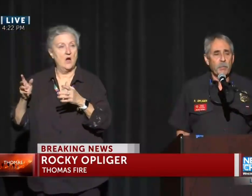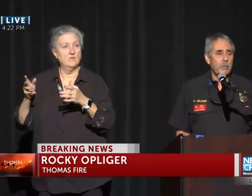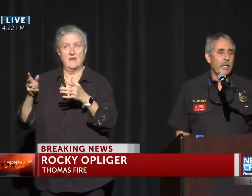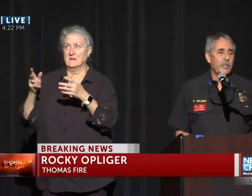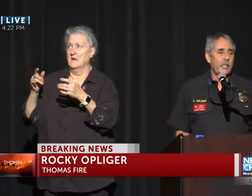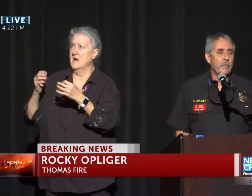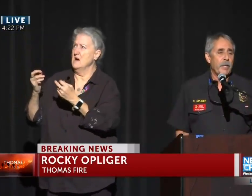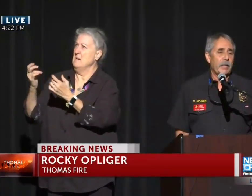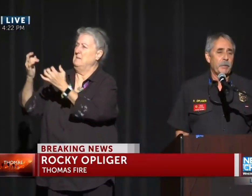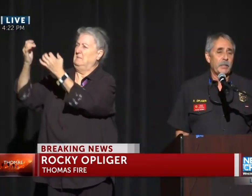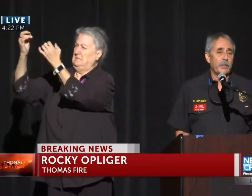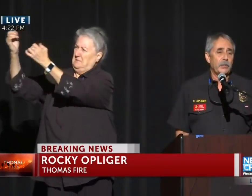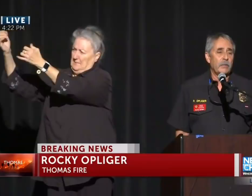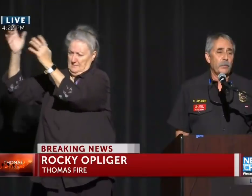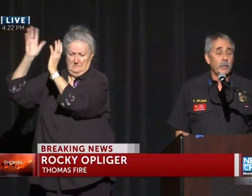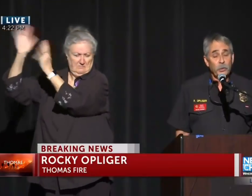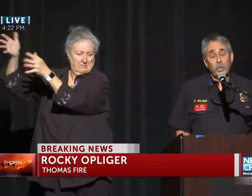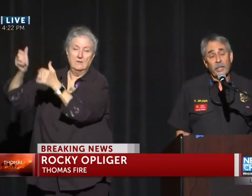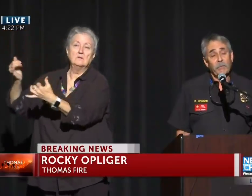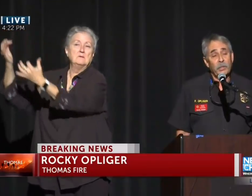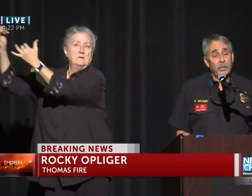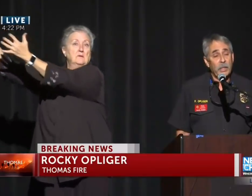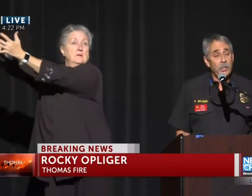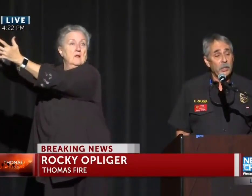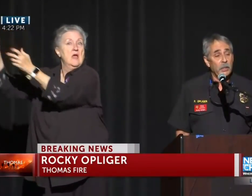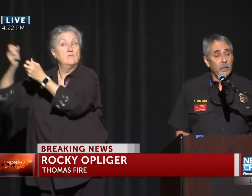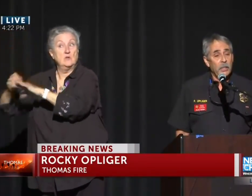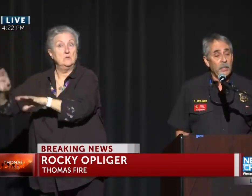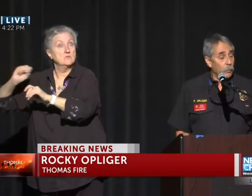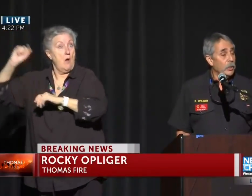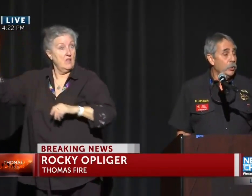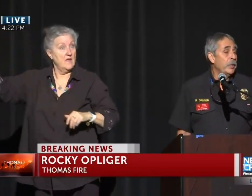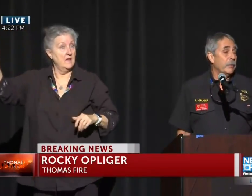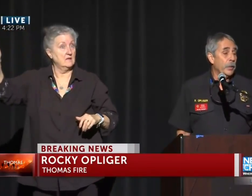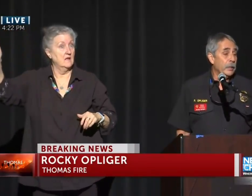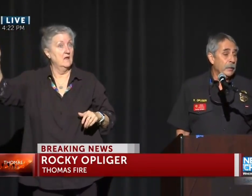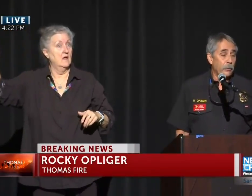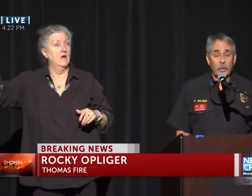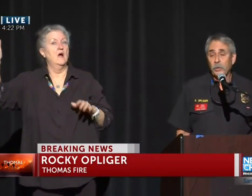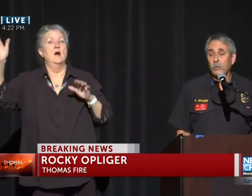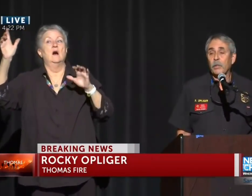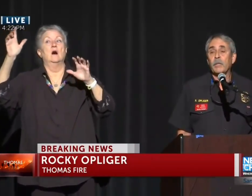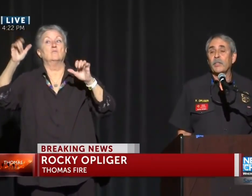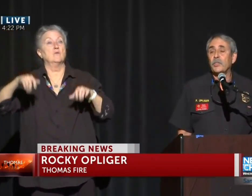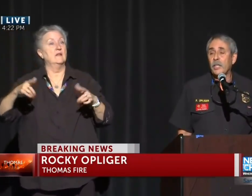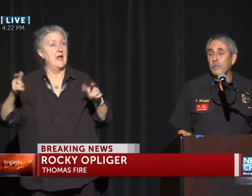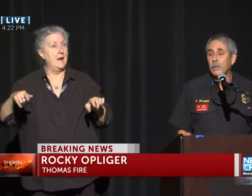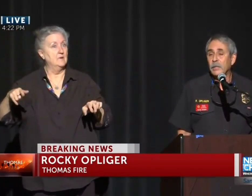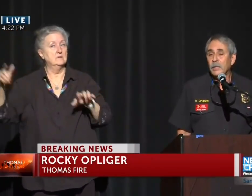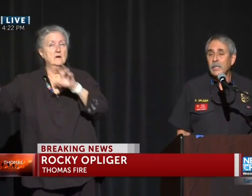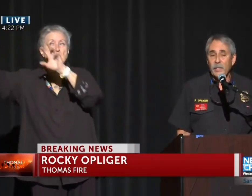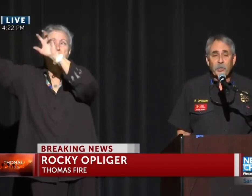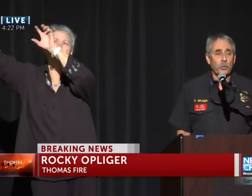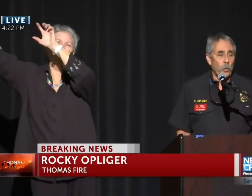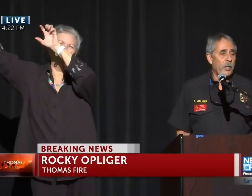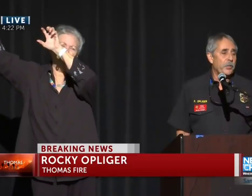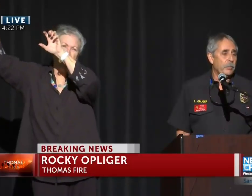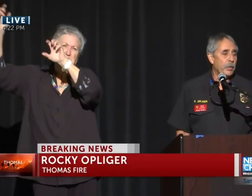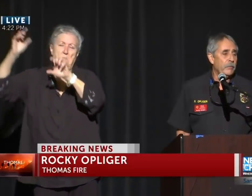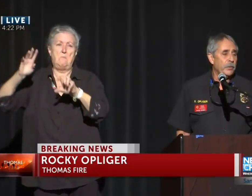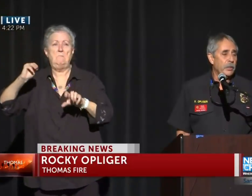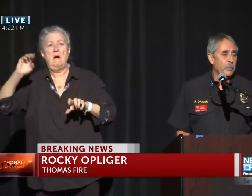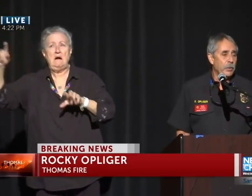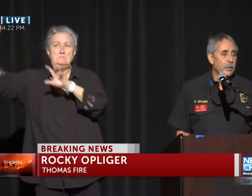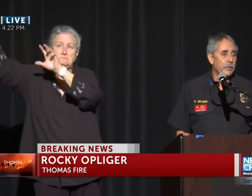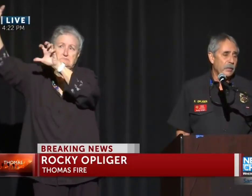We have to go in and minimize that impact, because if we lose all that vegetation, and then when you do get rain, it creates an incredible amount of sediment, and that's your